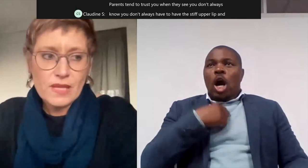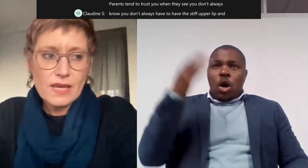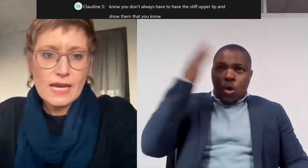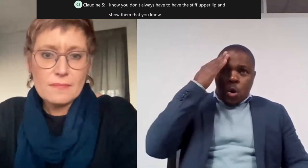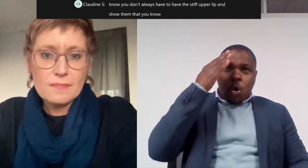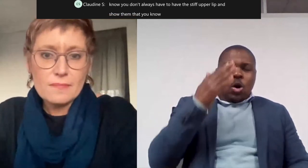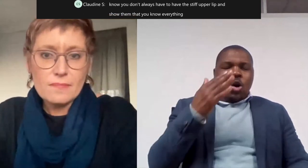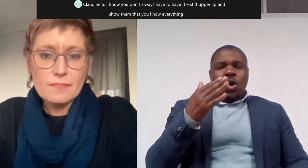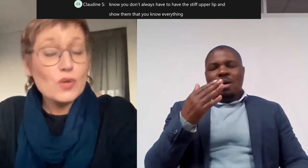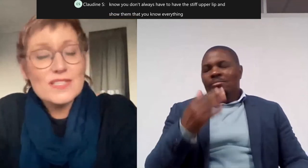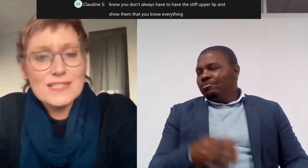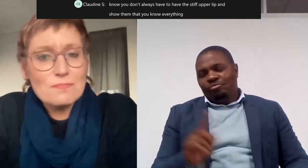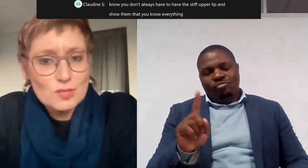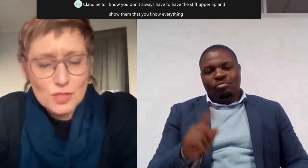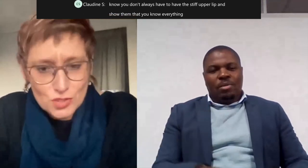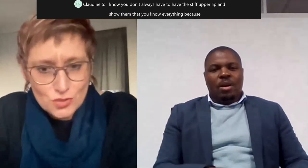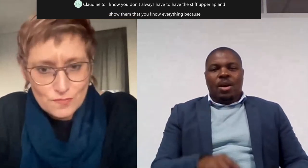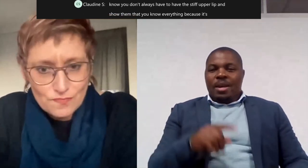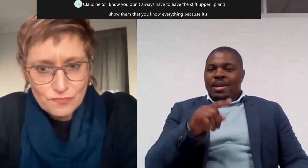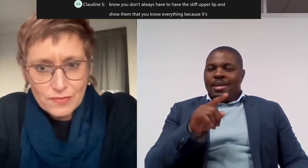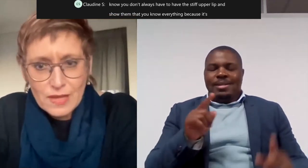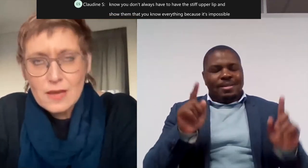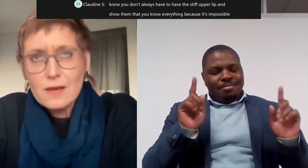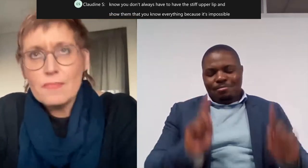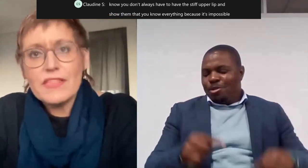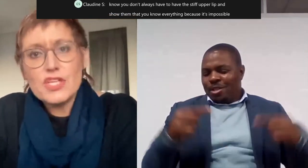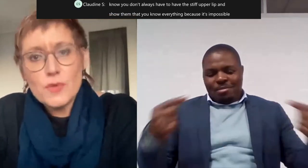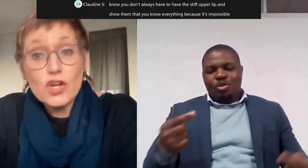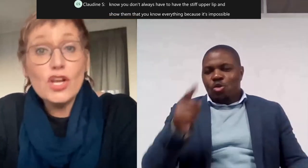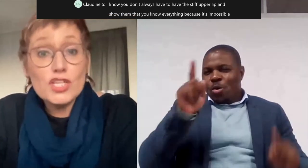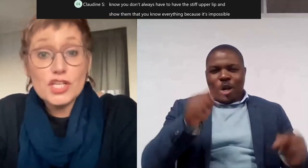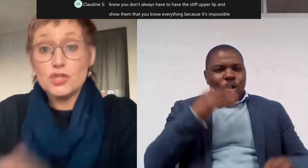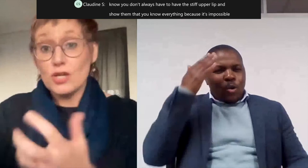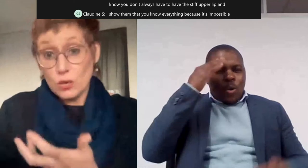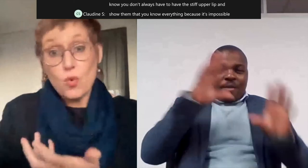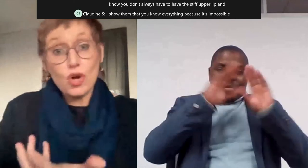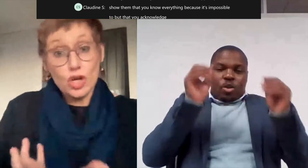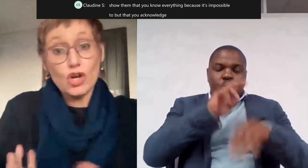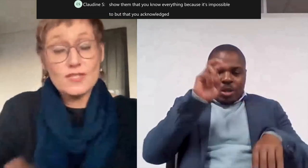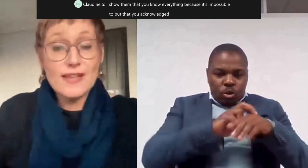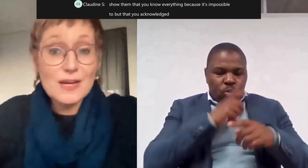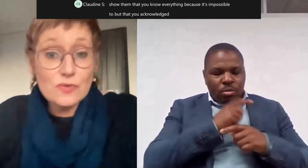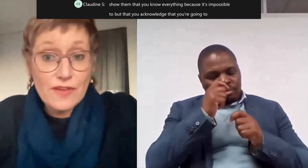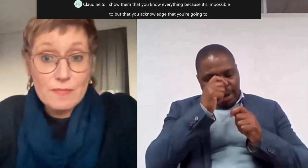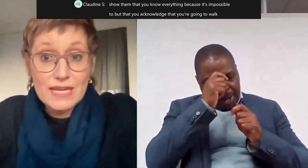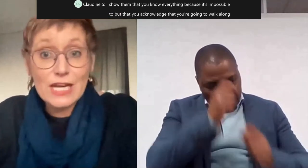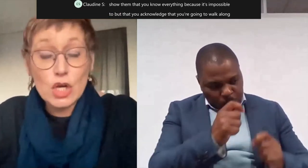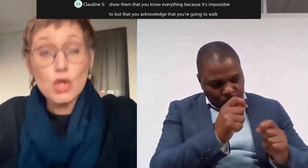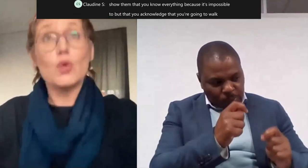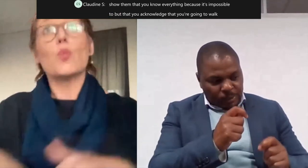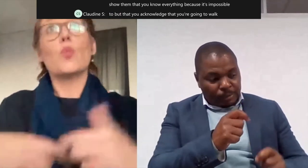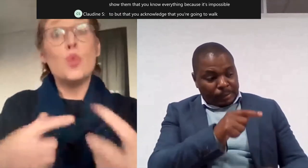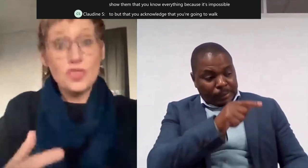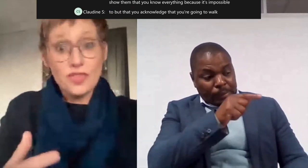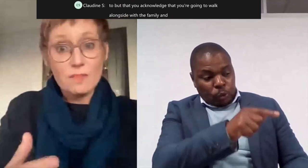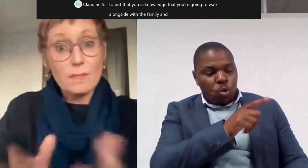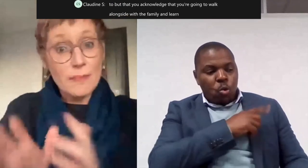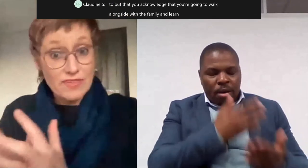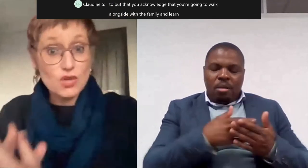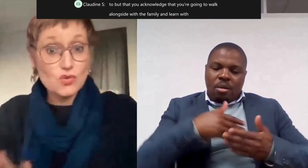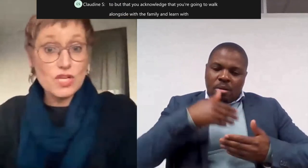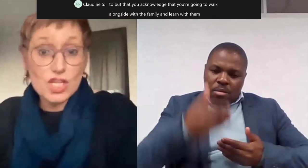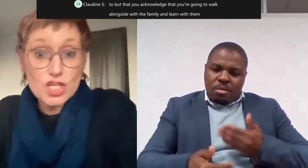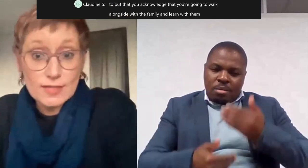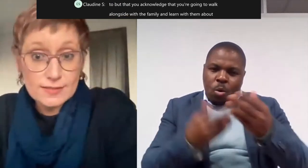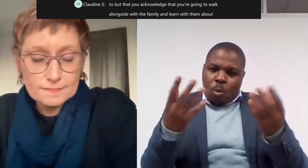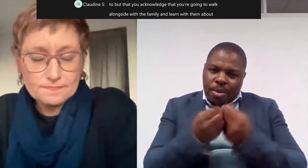everything, because it's impossible to, but that you acknowledge that you're going to walk alongside with the family and learn with them